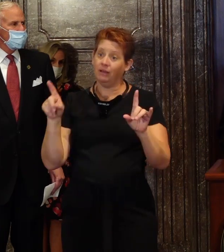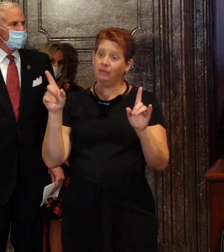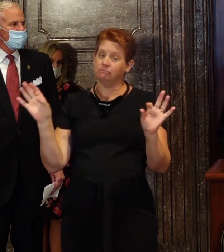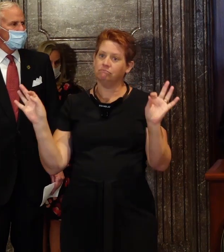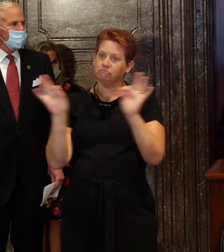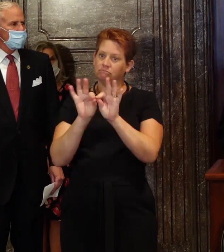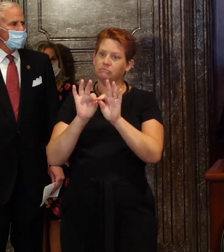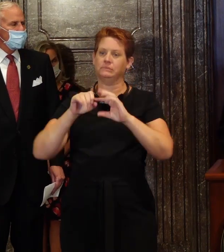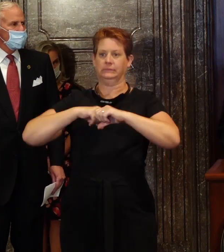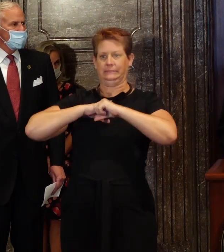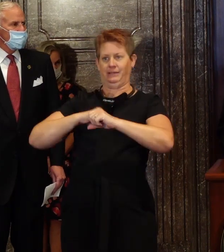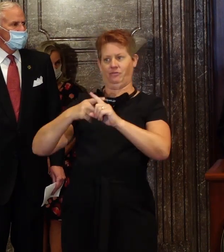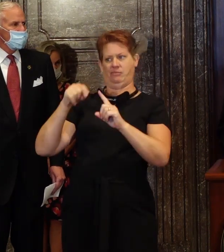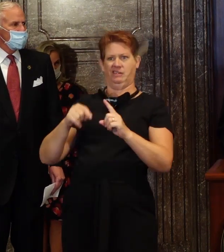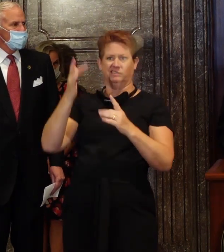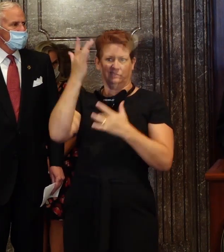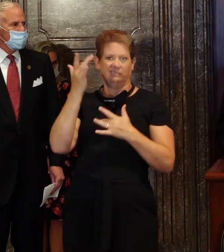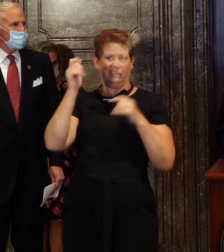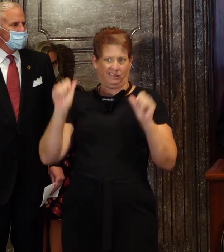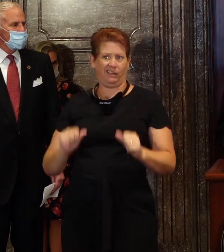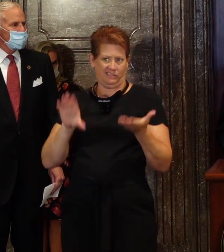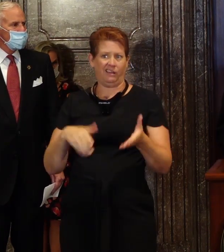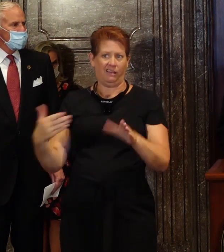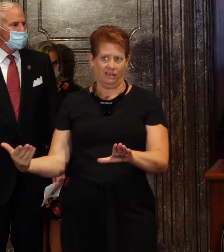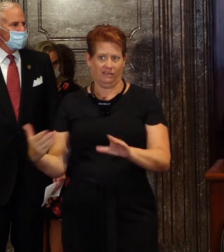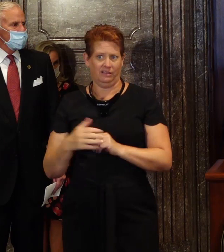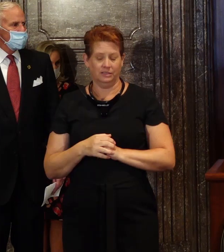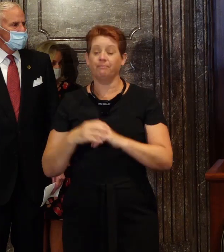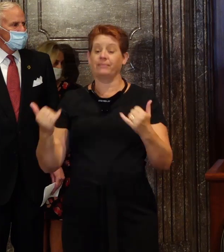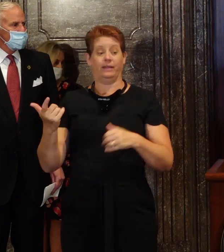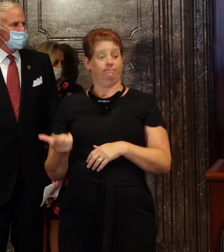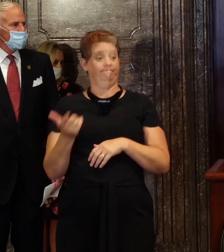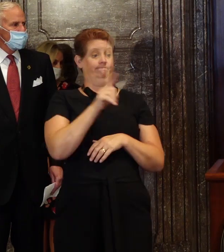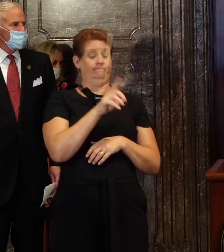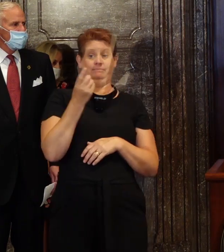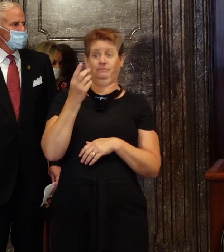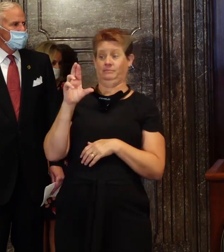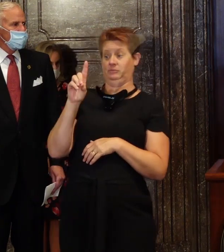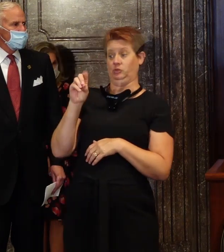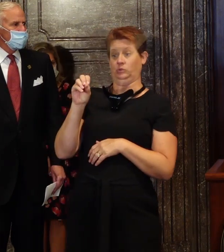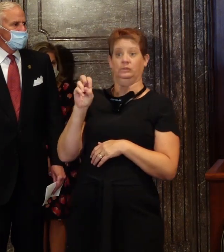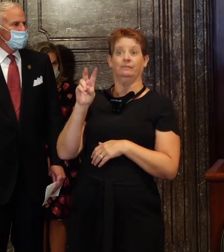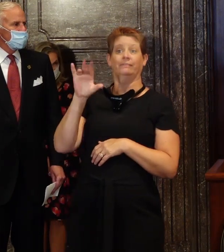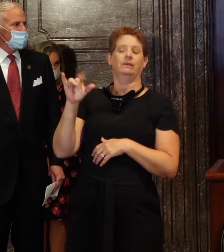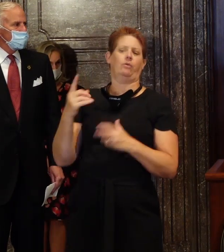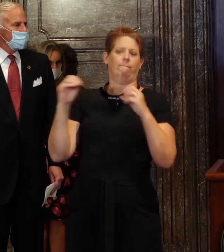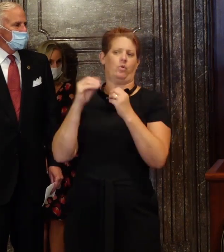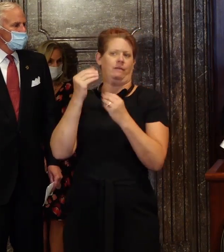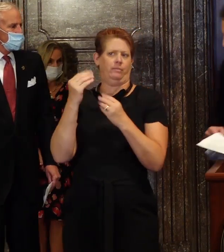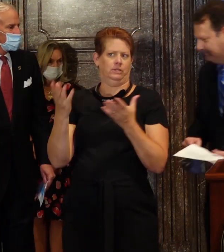protective from this deadly disease. I'll now turn it over to Dr. Duvey, our Public Health Director, for additional